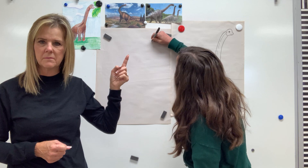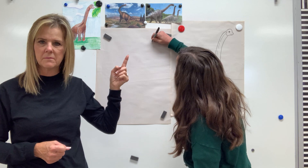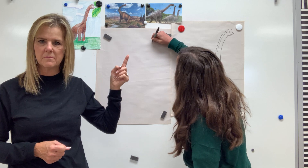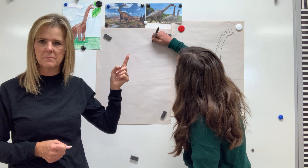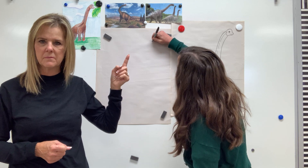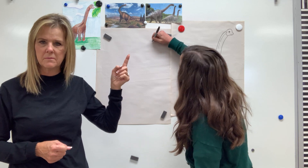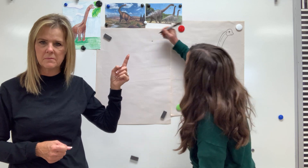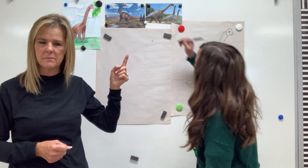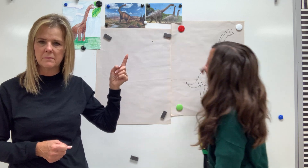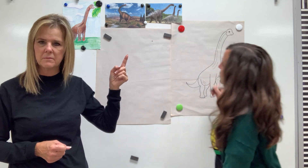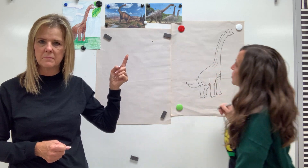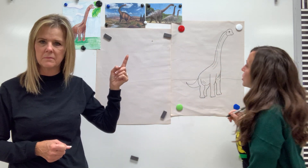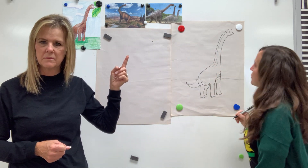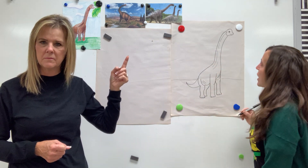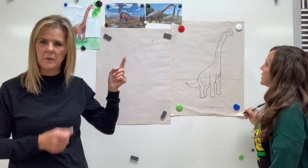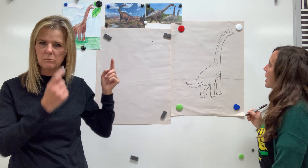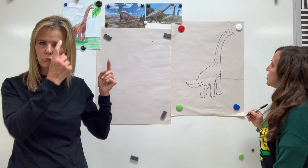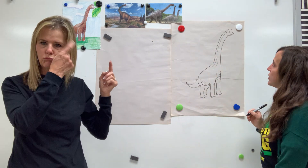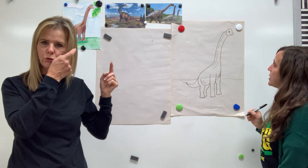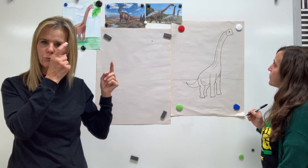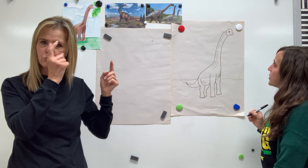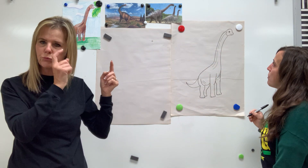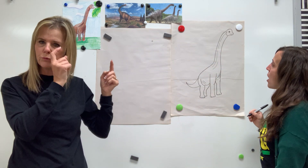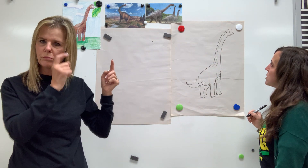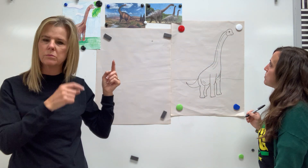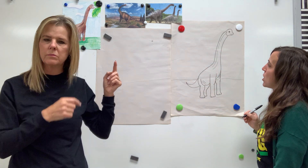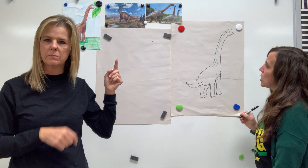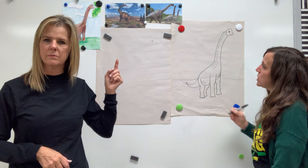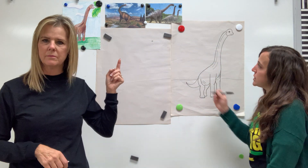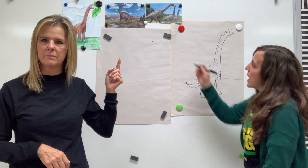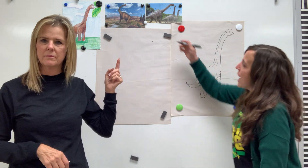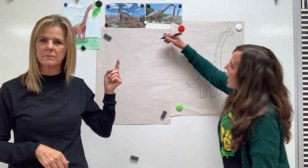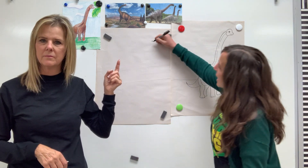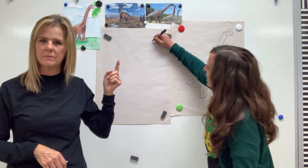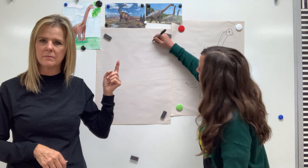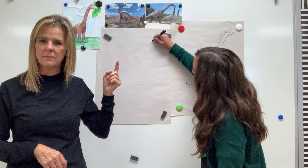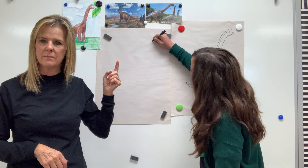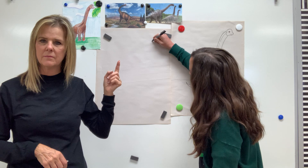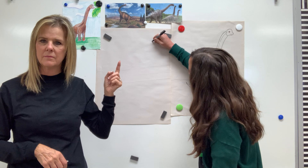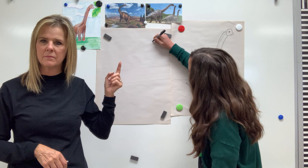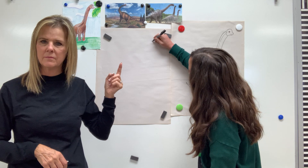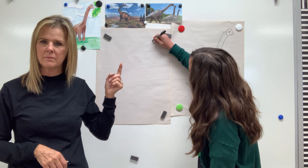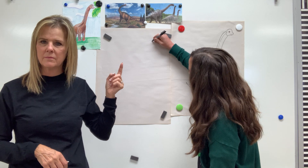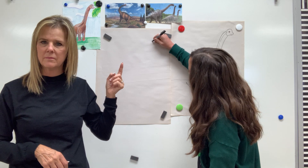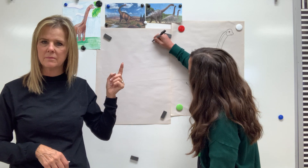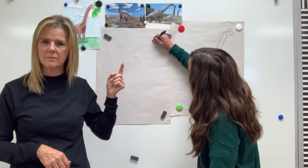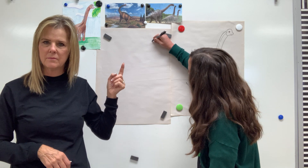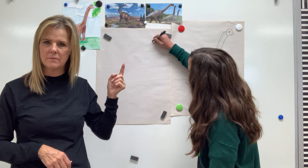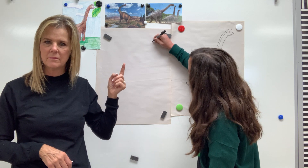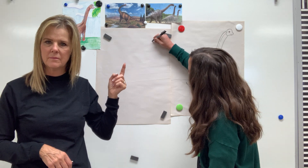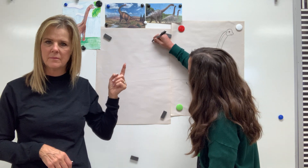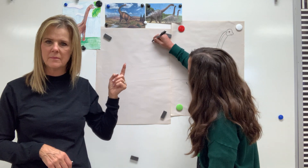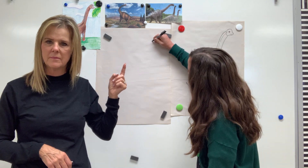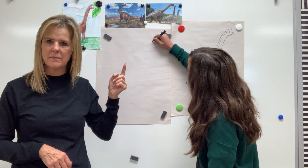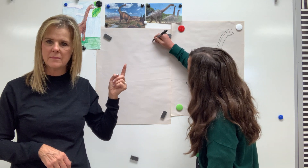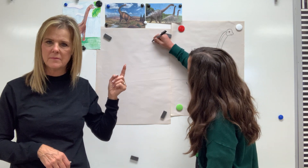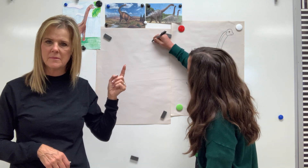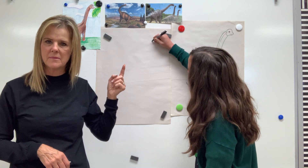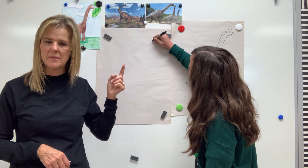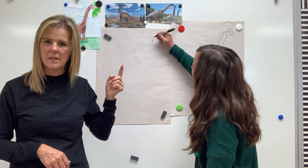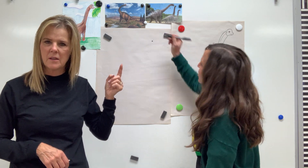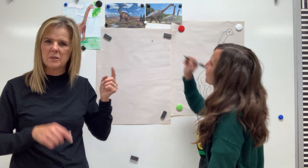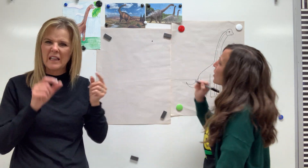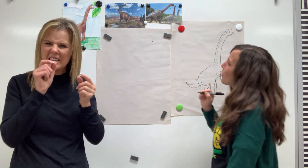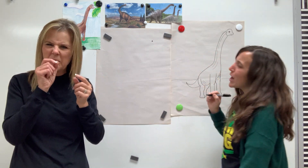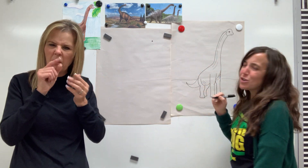I'm gonna go ahead and make a little curve line underneath for the bottom part. And it's nice and small, we'll just fill that